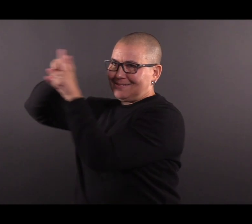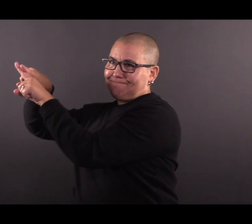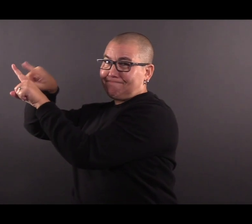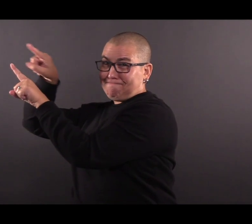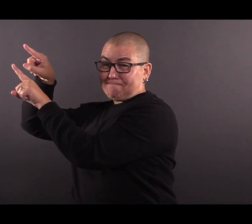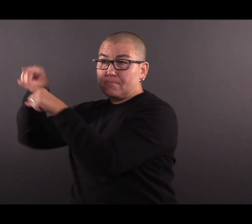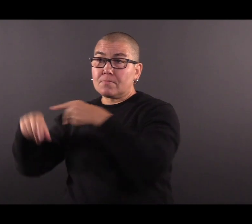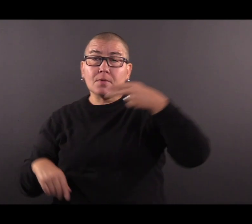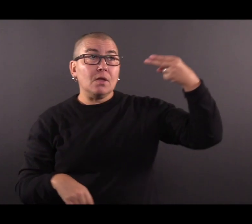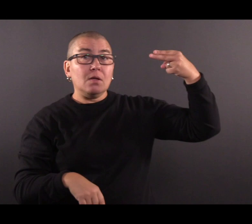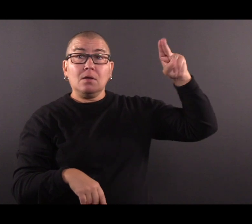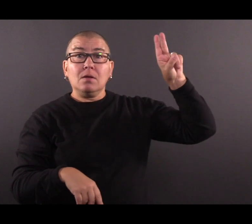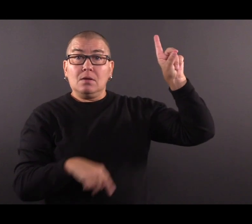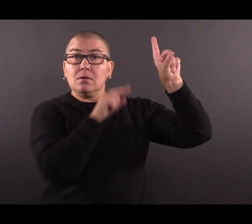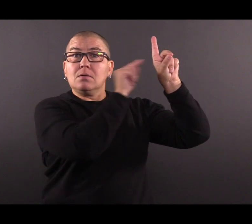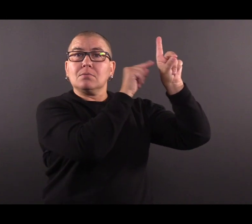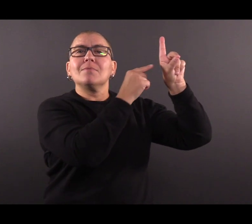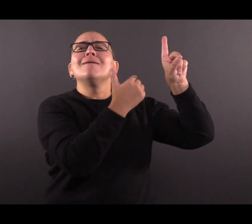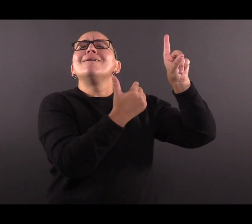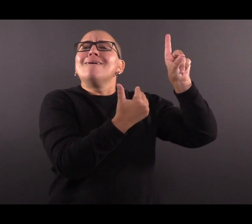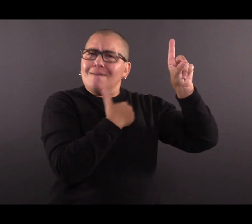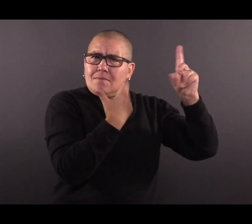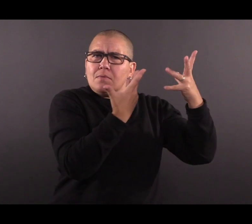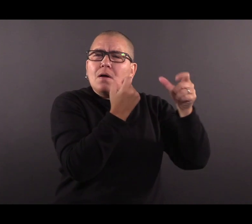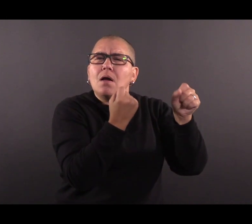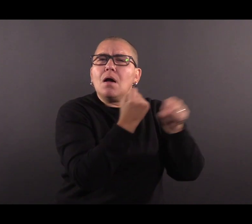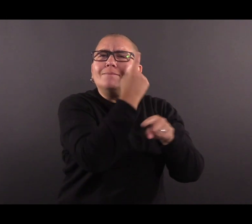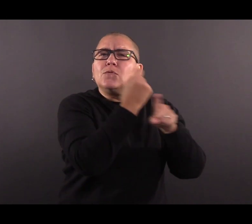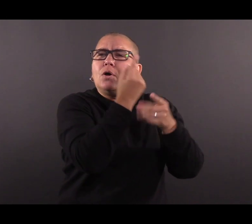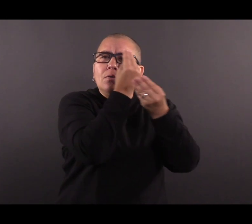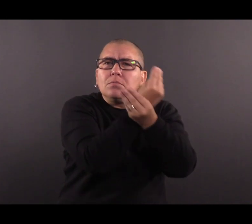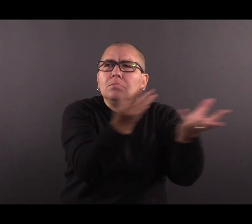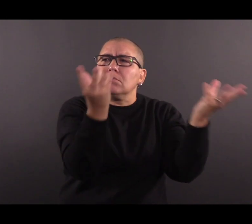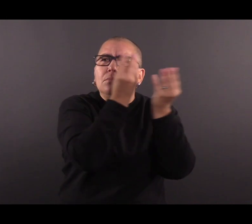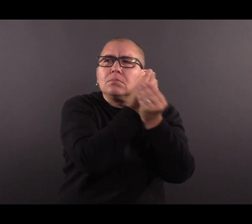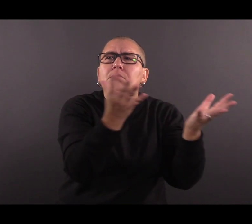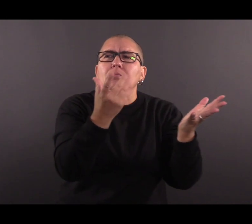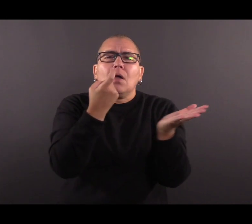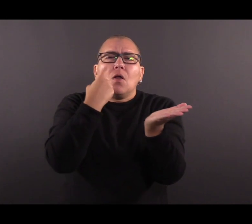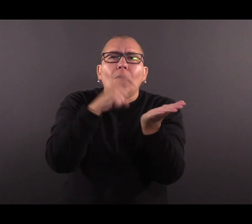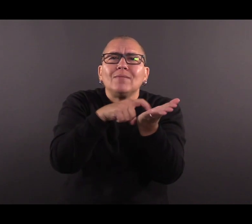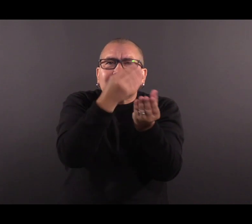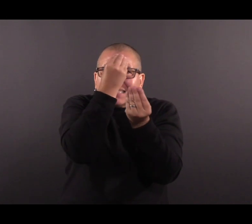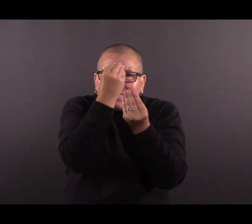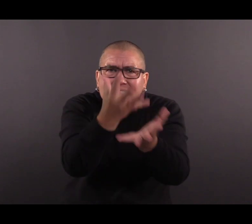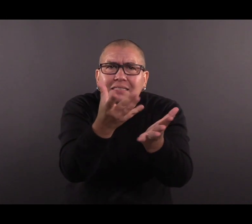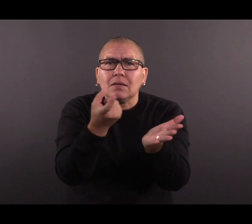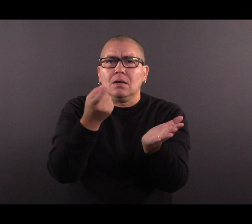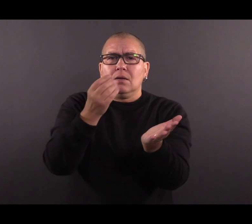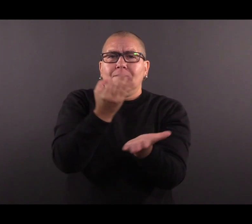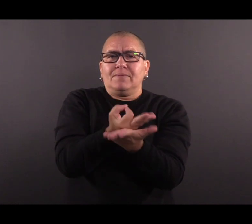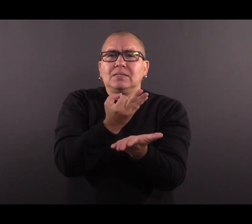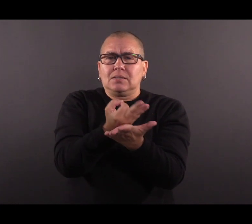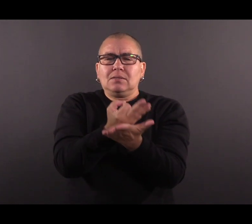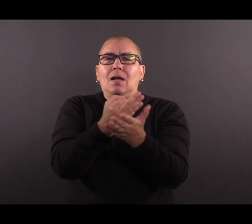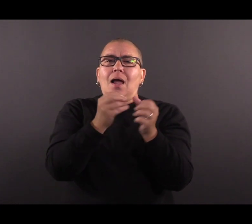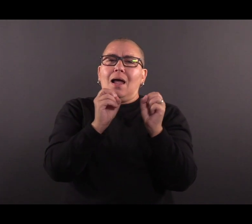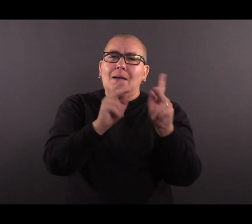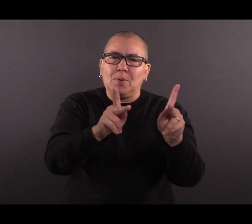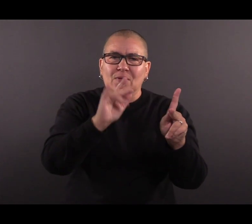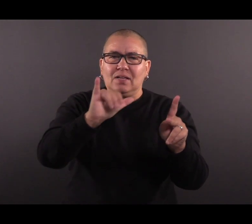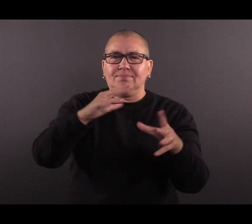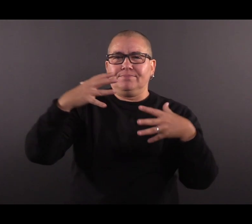an annual Notice of Funding Opportunity, referred to as the NOFO, that provides specific guidance for that year's